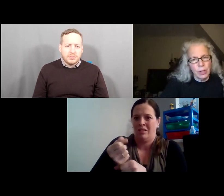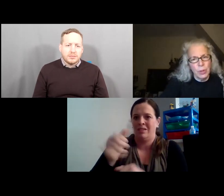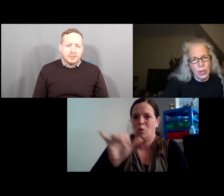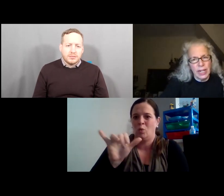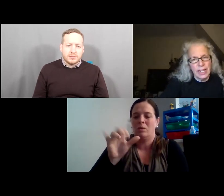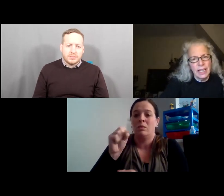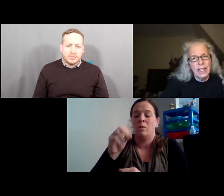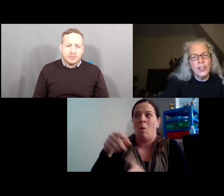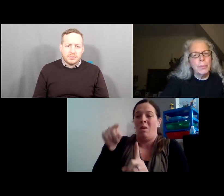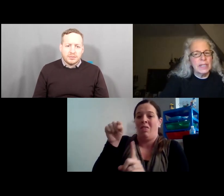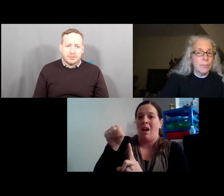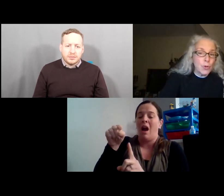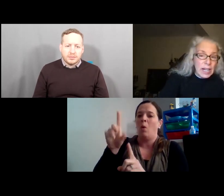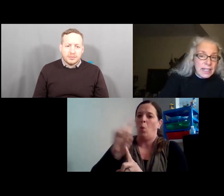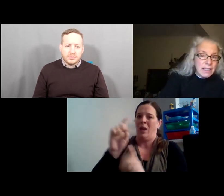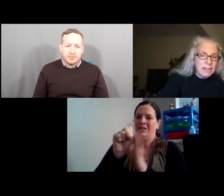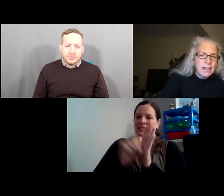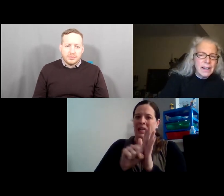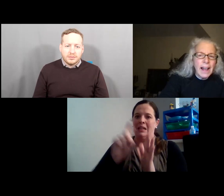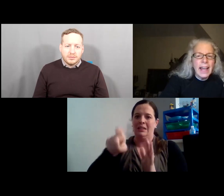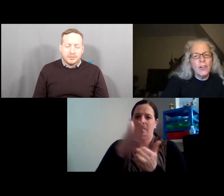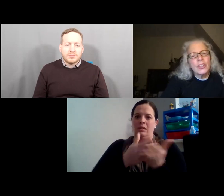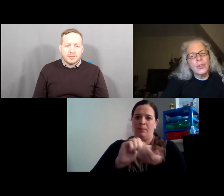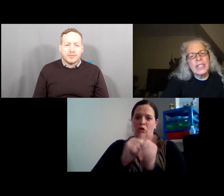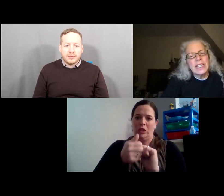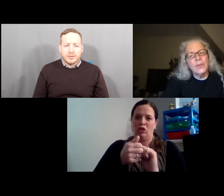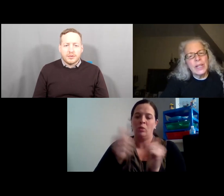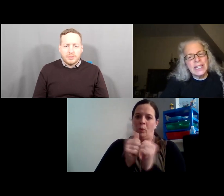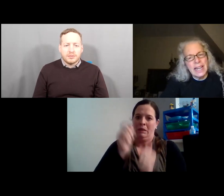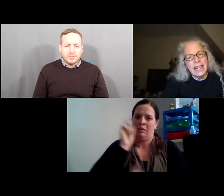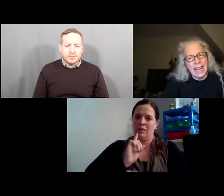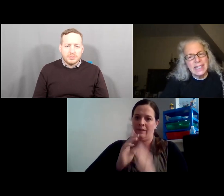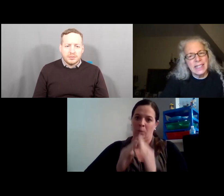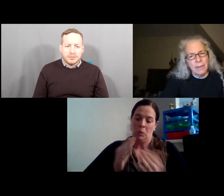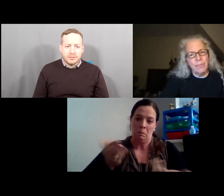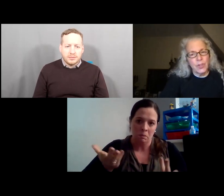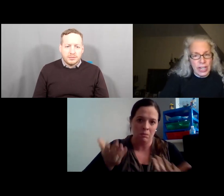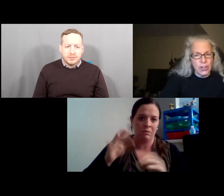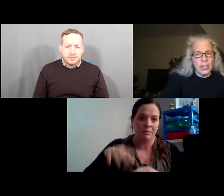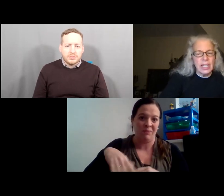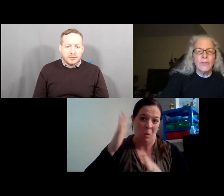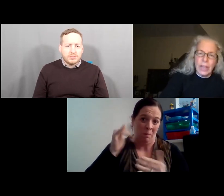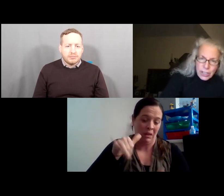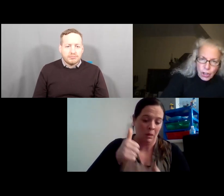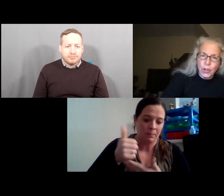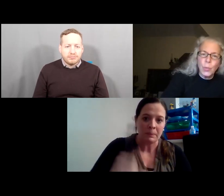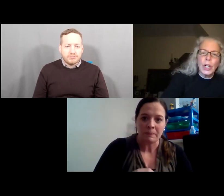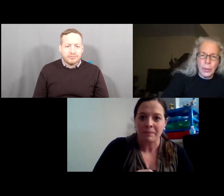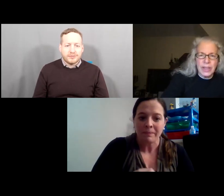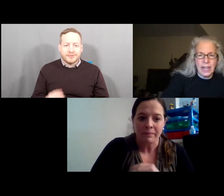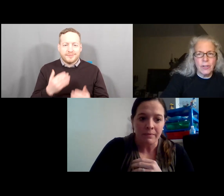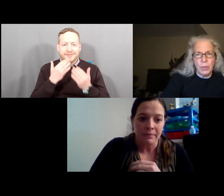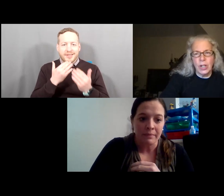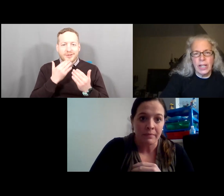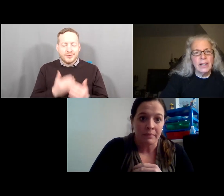for the community, to build some trust, and also to see where the state has some changes in relation to working